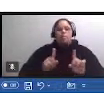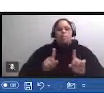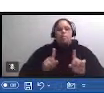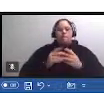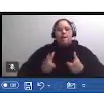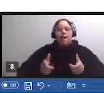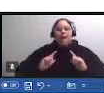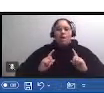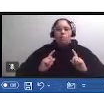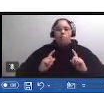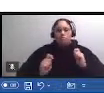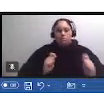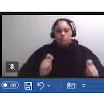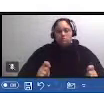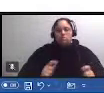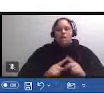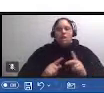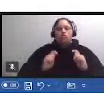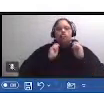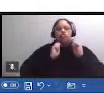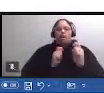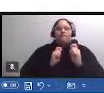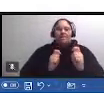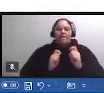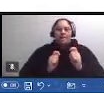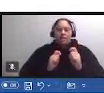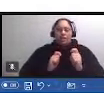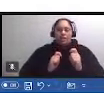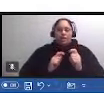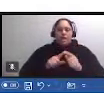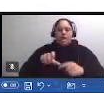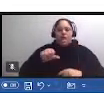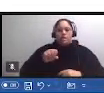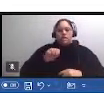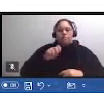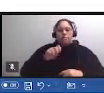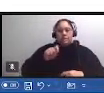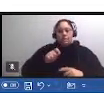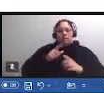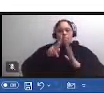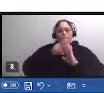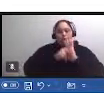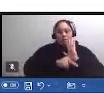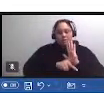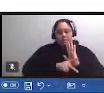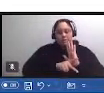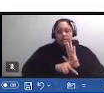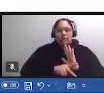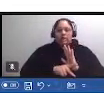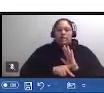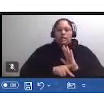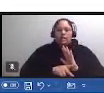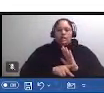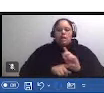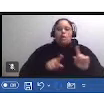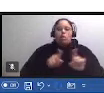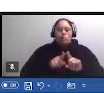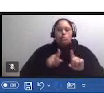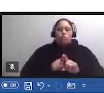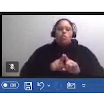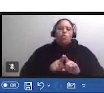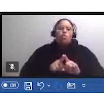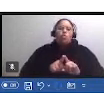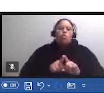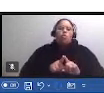members' allowances. There was also the traveling and the SNT policy. And then as well as